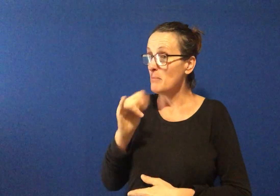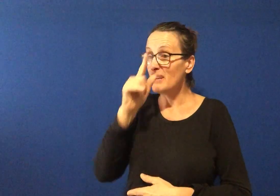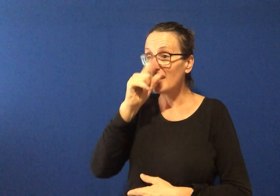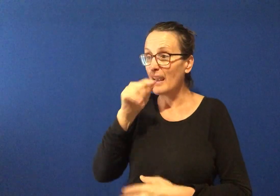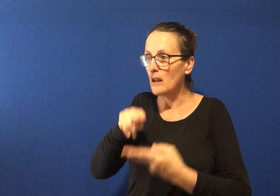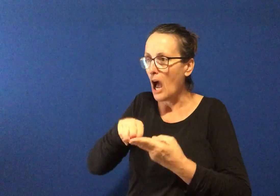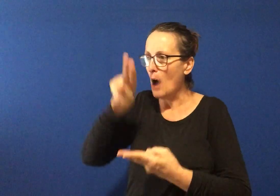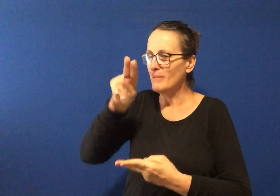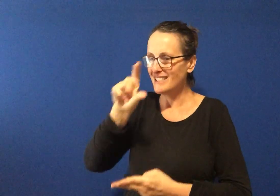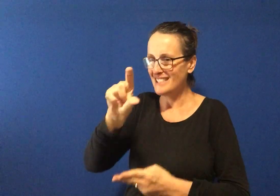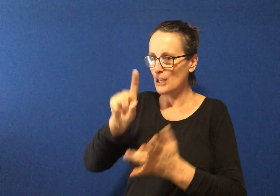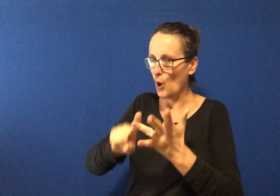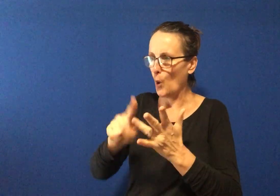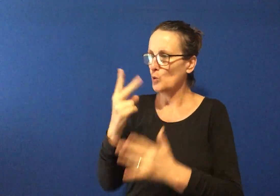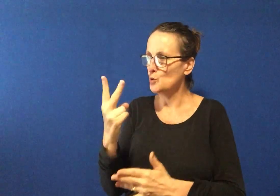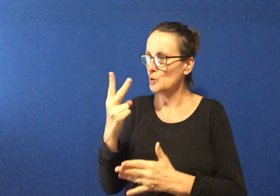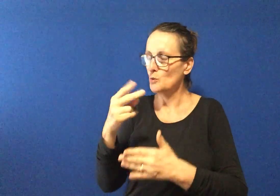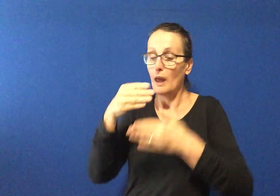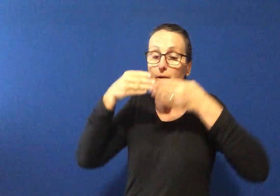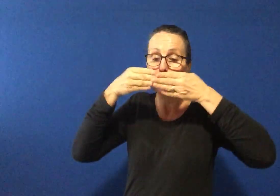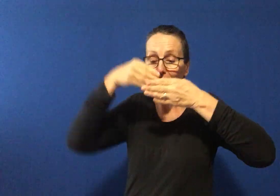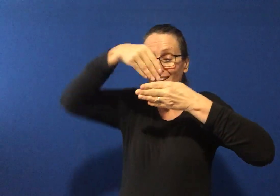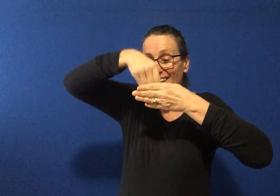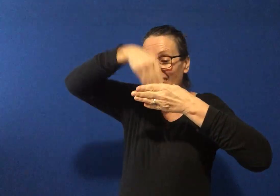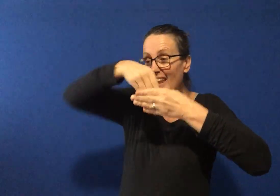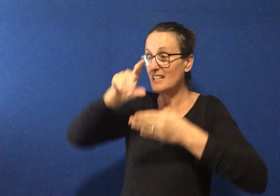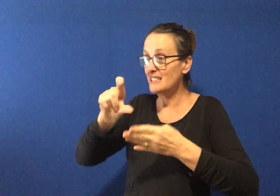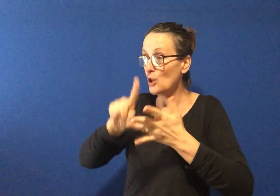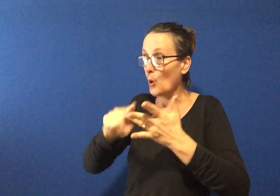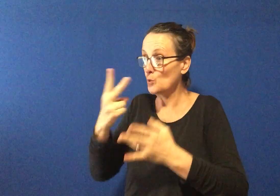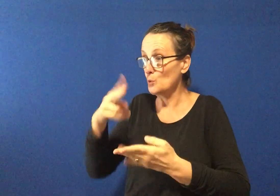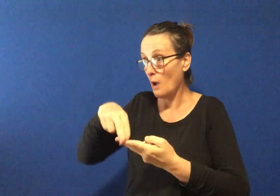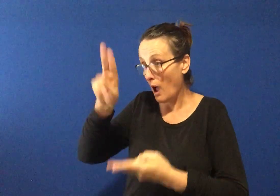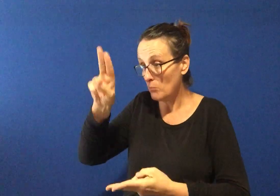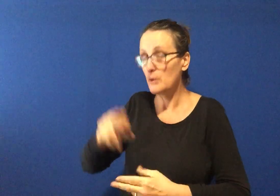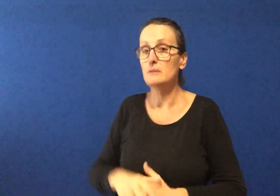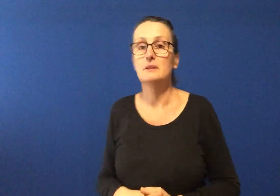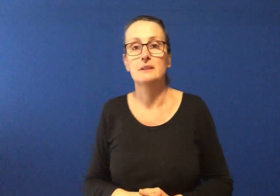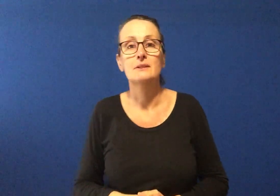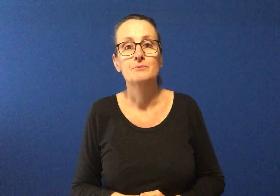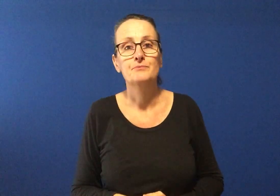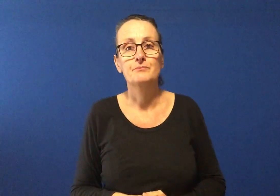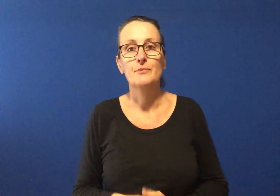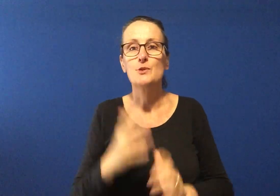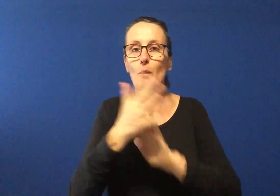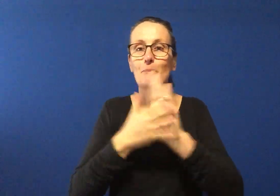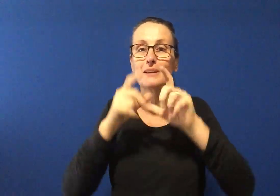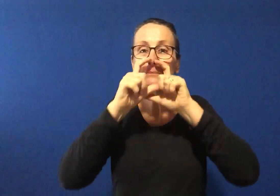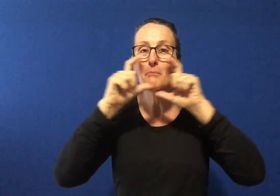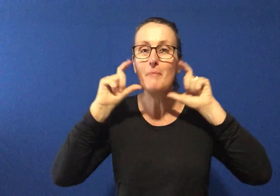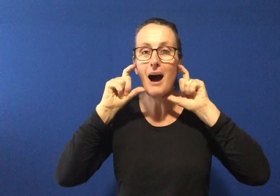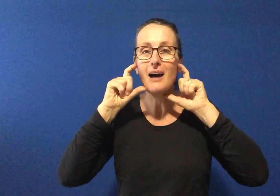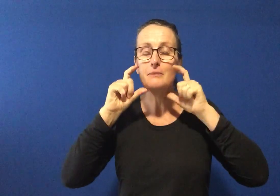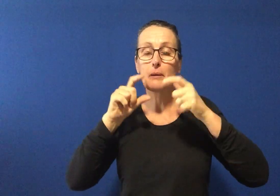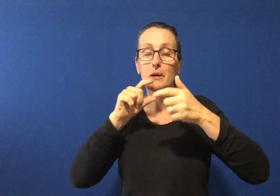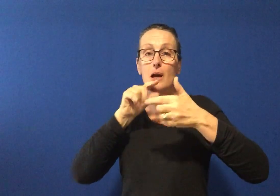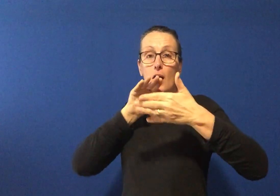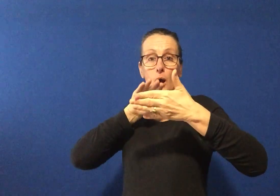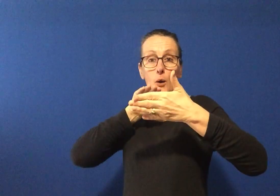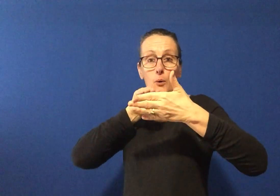carbon dioxide inside the mask? So it's the extent to which you're rebreathing the air in the mask, and indeed building up your